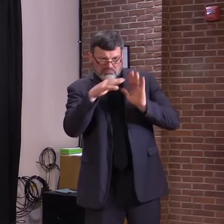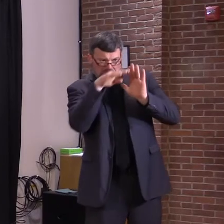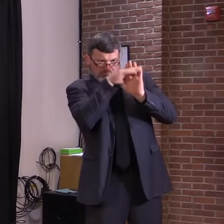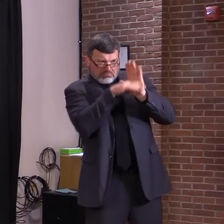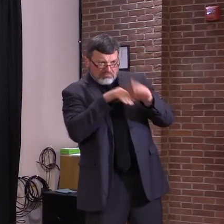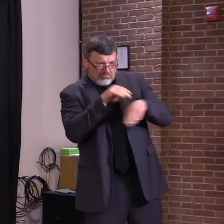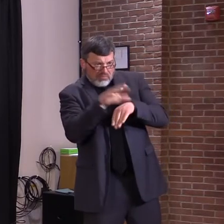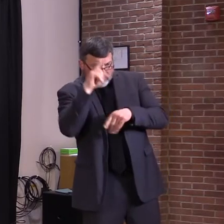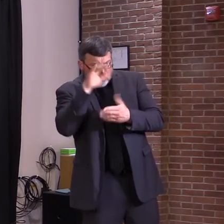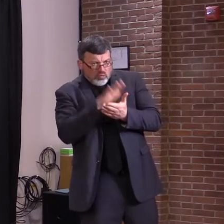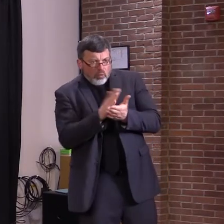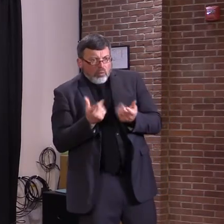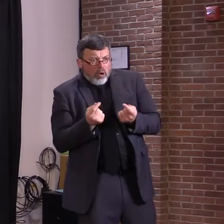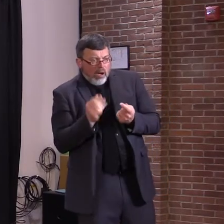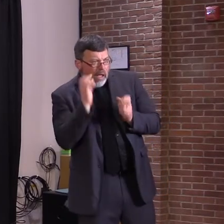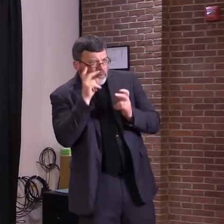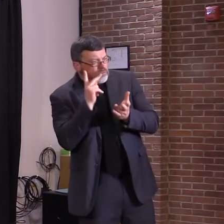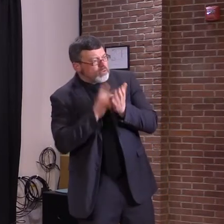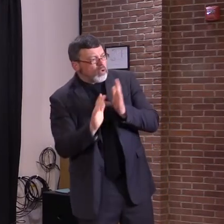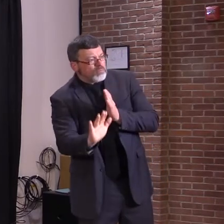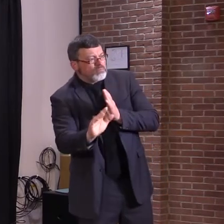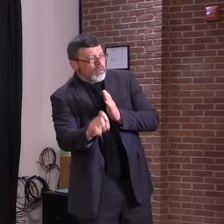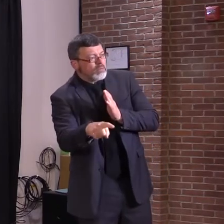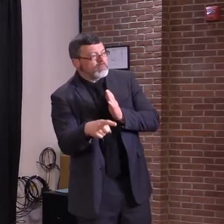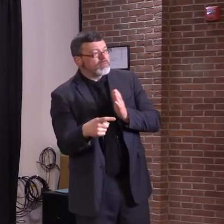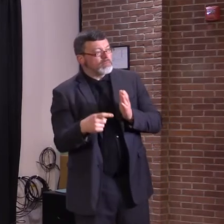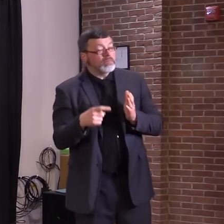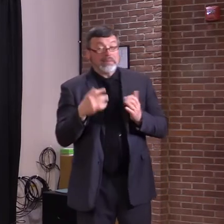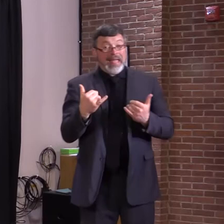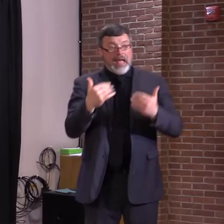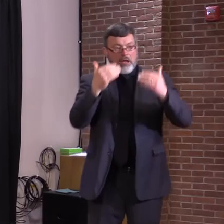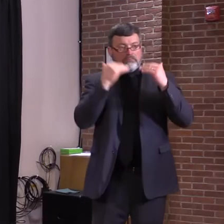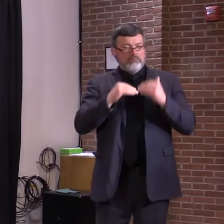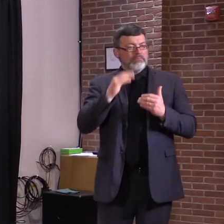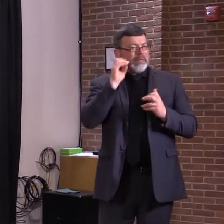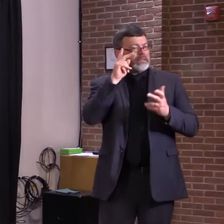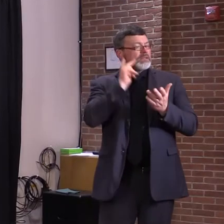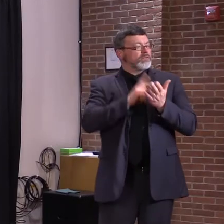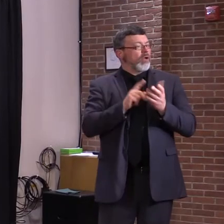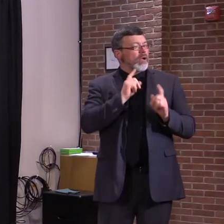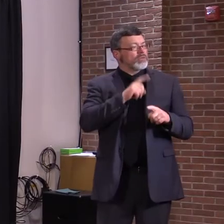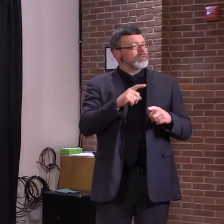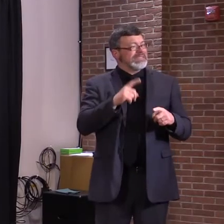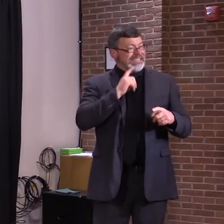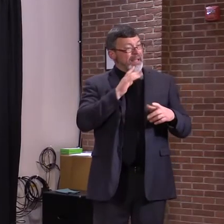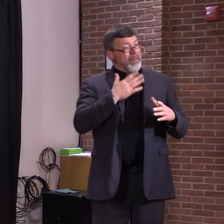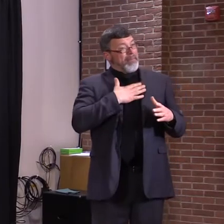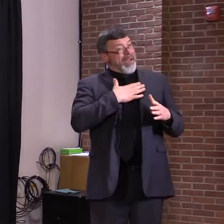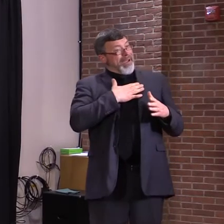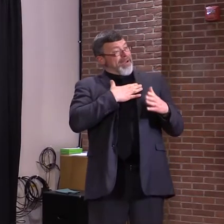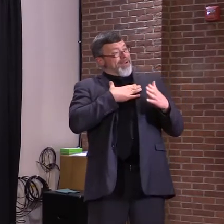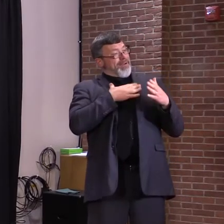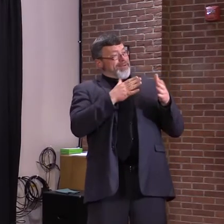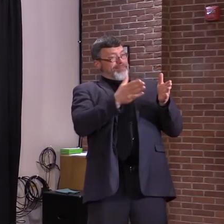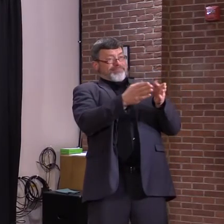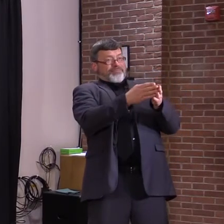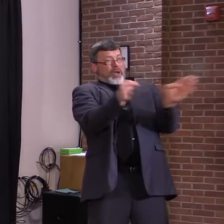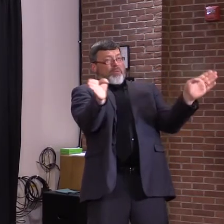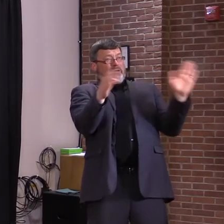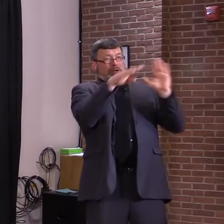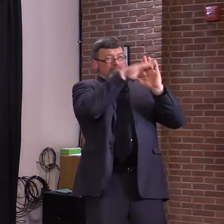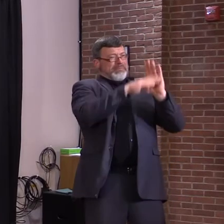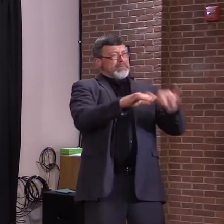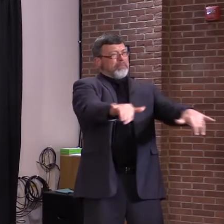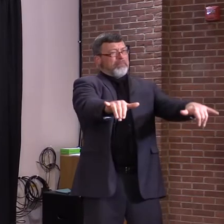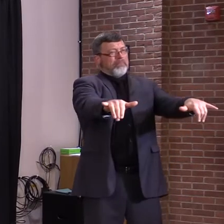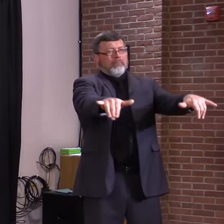Yeah, thank you, Governor. You know, just the general recommendation, which has been consistent throughout the pandemic, is that, you know, districts